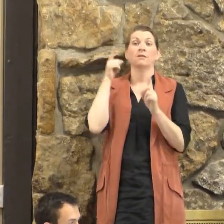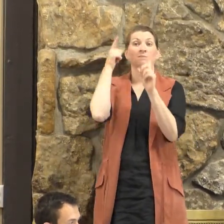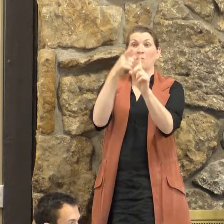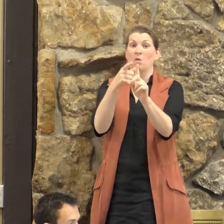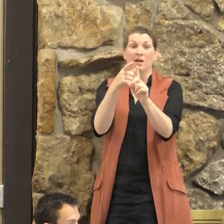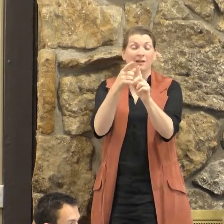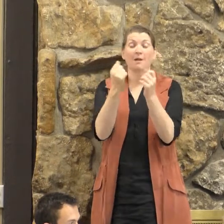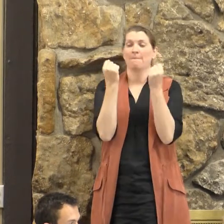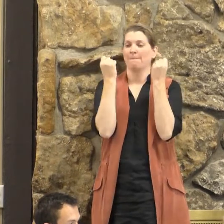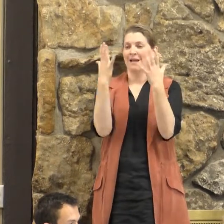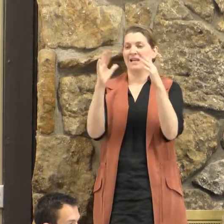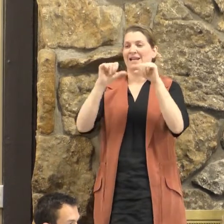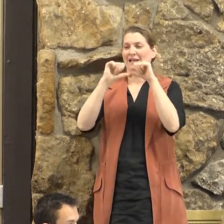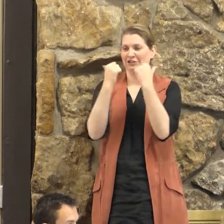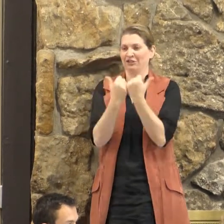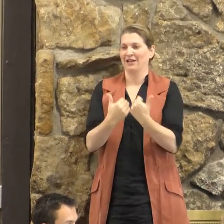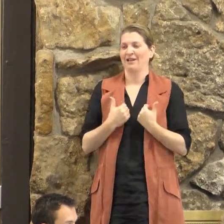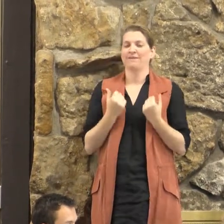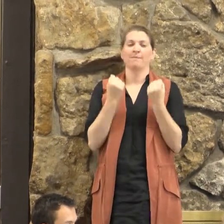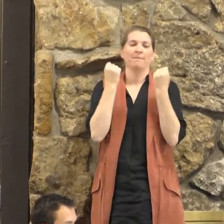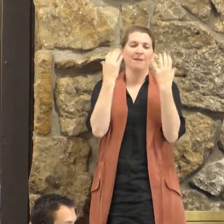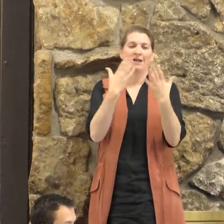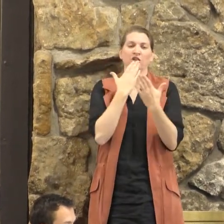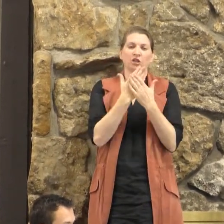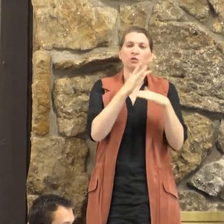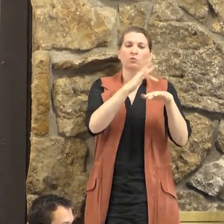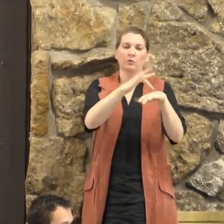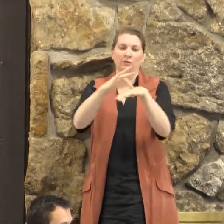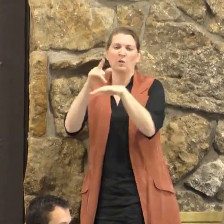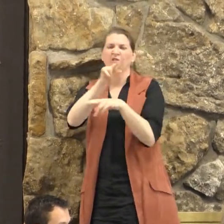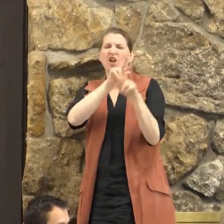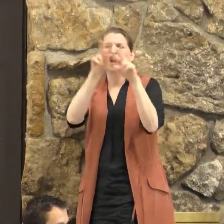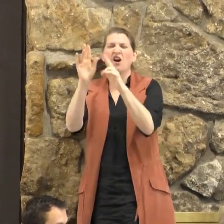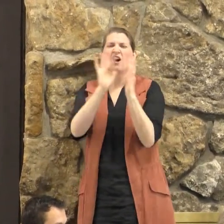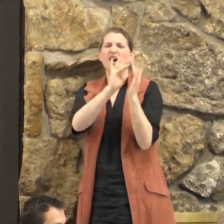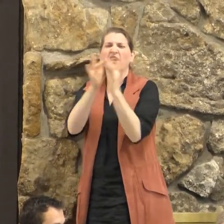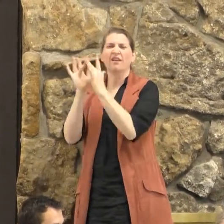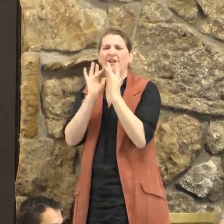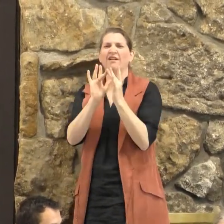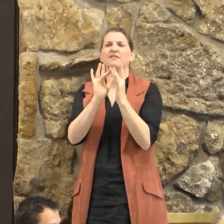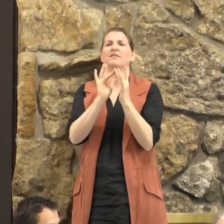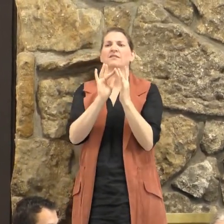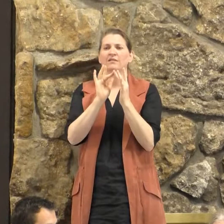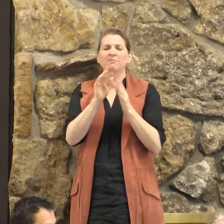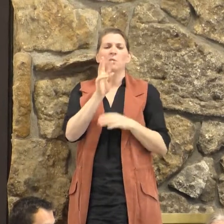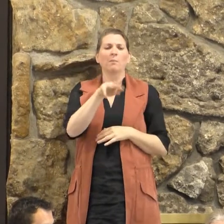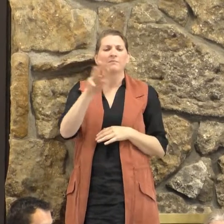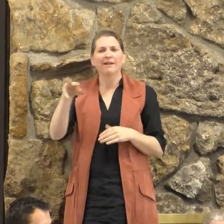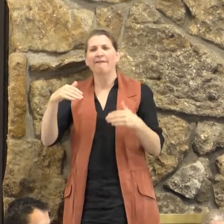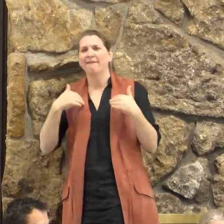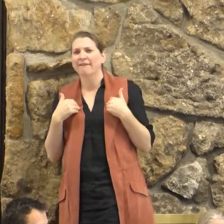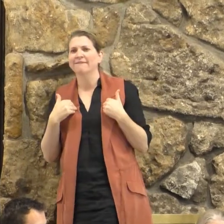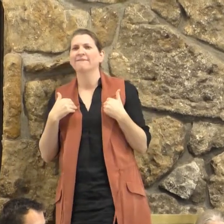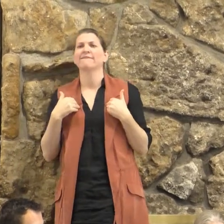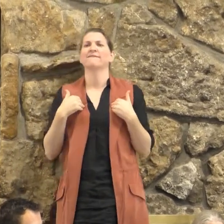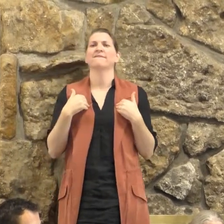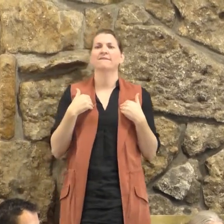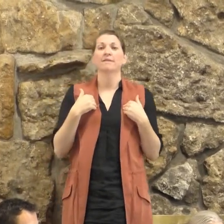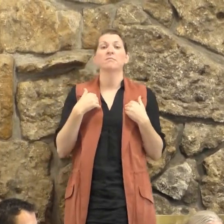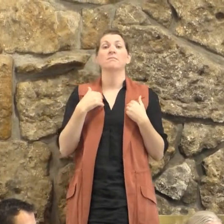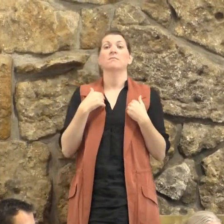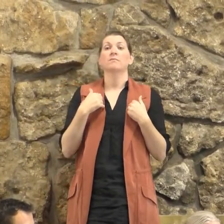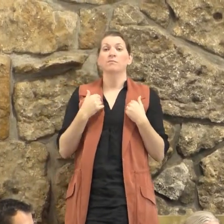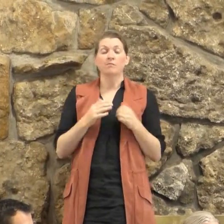needing online. So the stuff that I would need is, who is the appointment for? What is the appointment